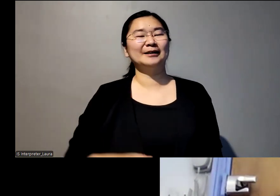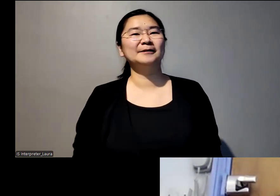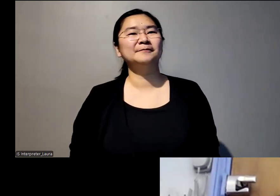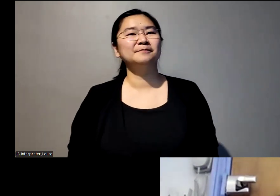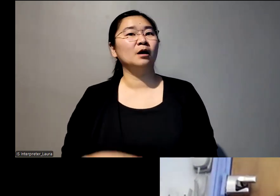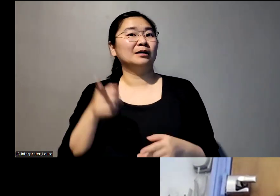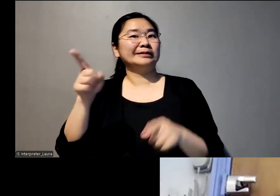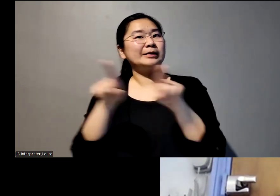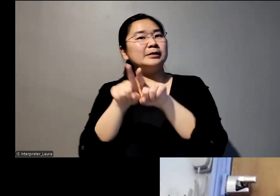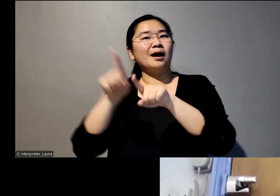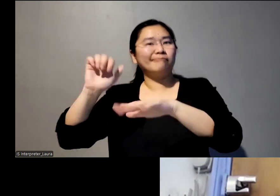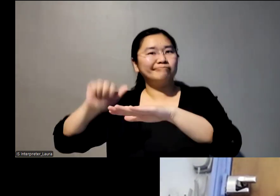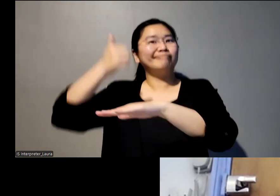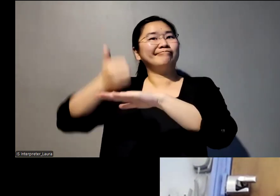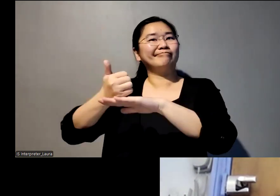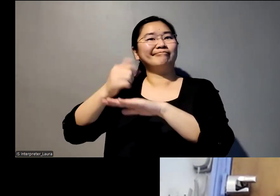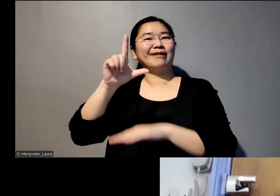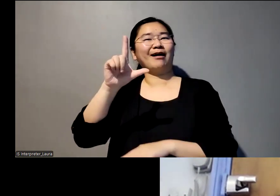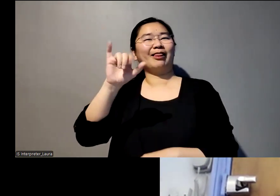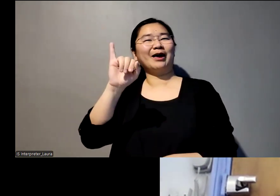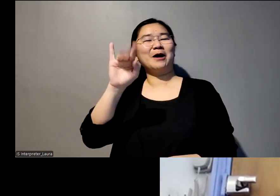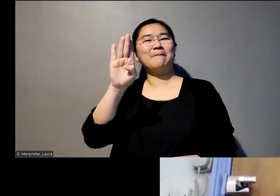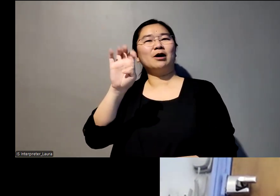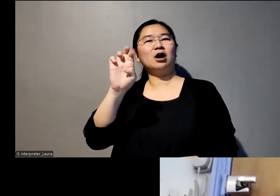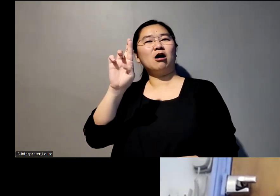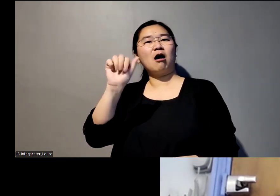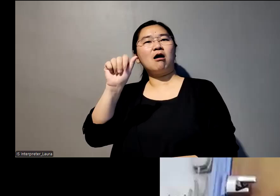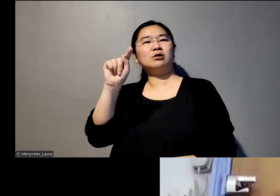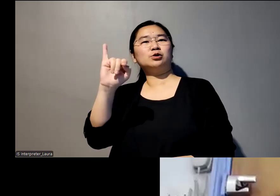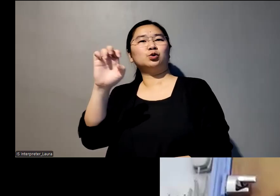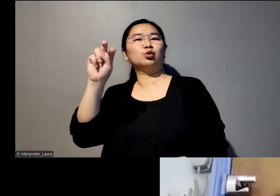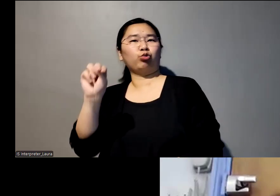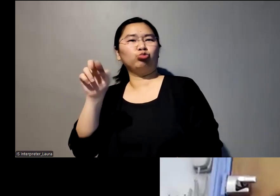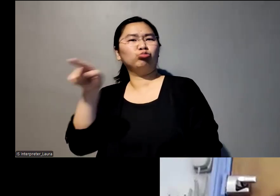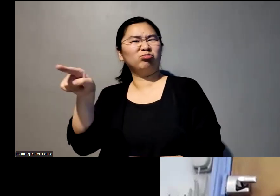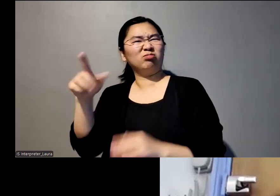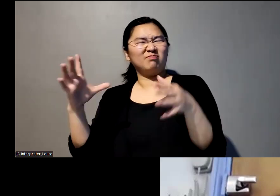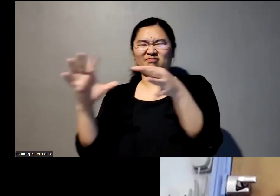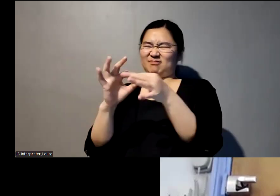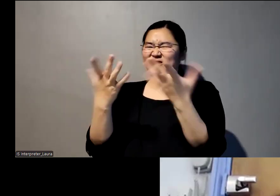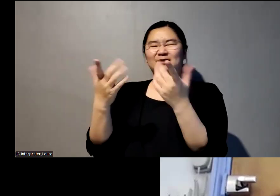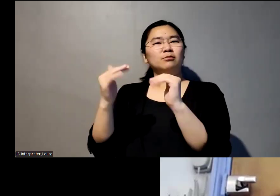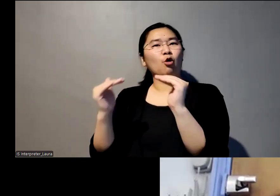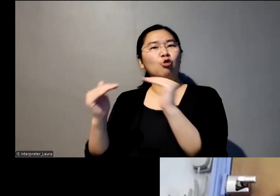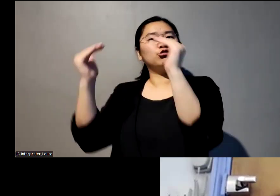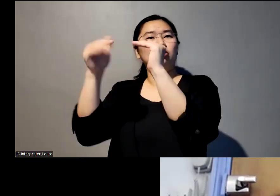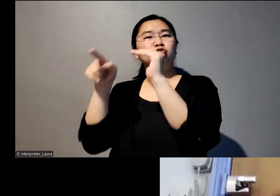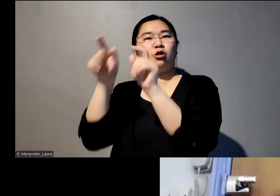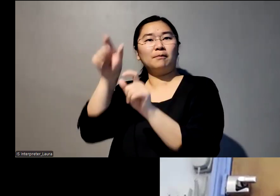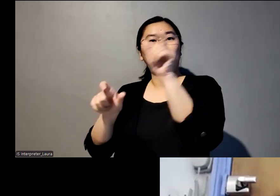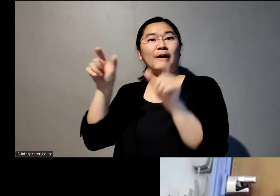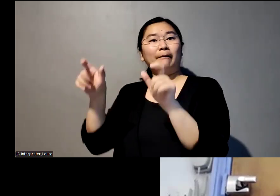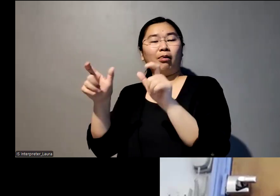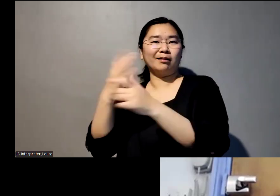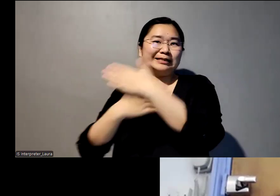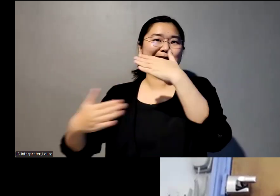parts of the UK, but also other countries. And they welcome joint action with other organizations. There's a major campaign that